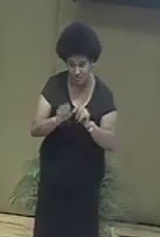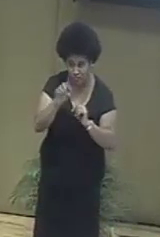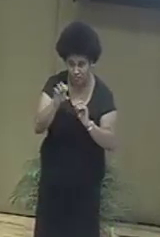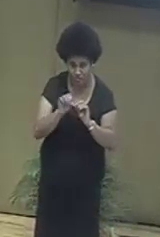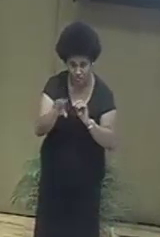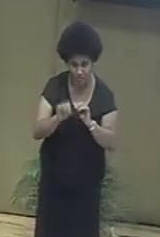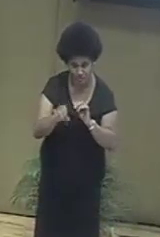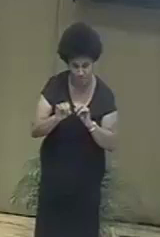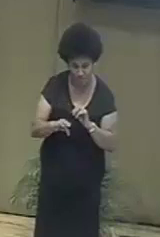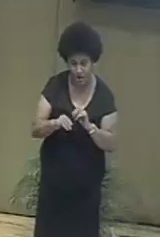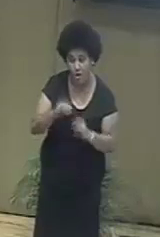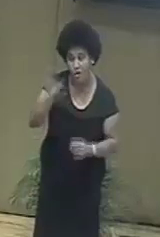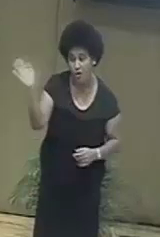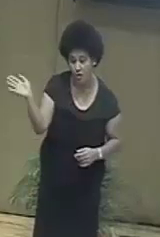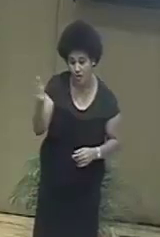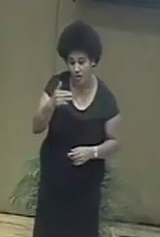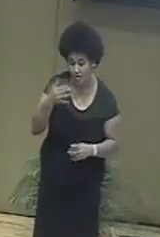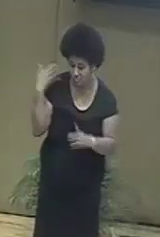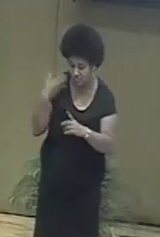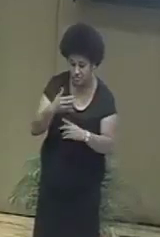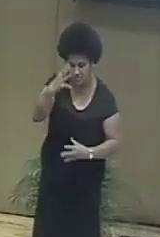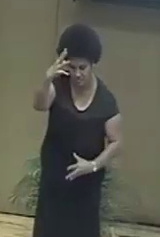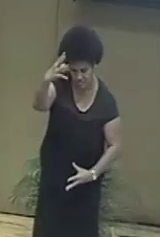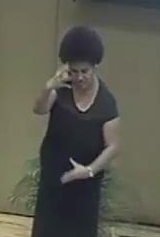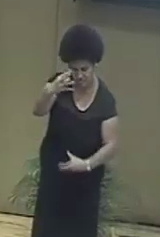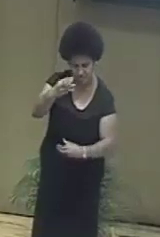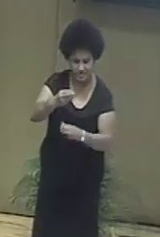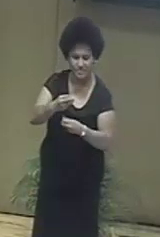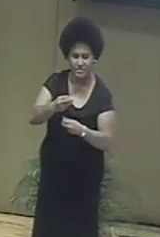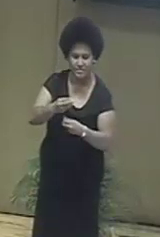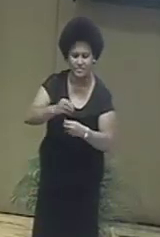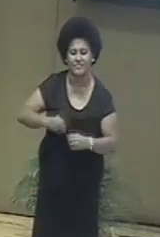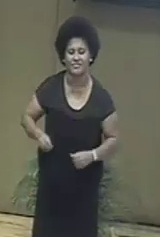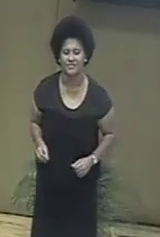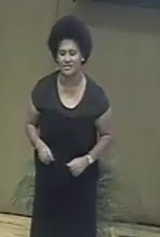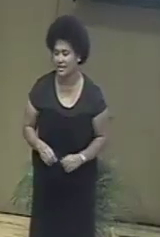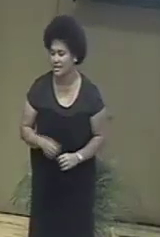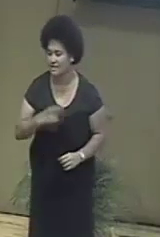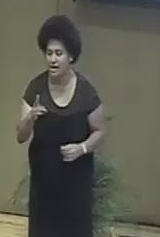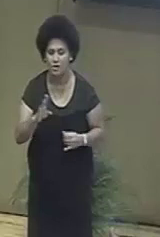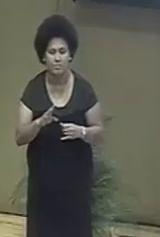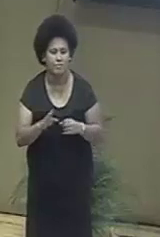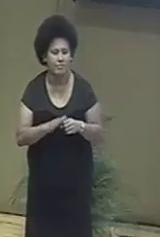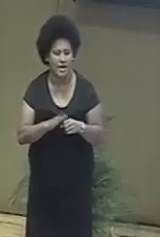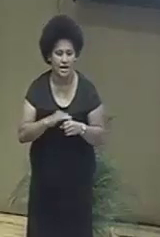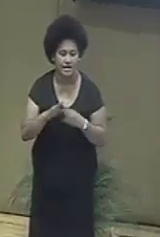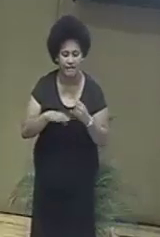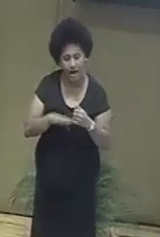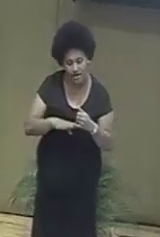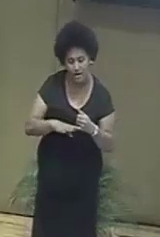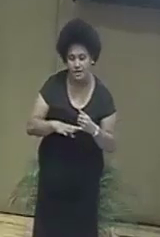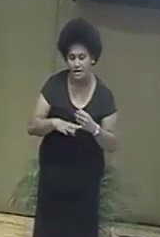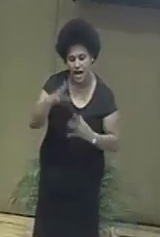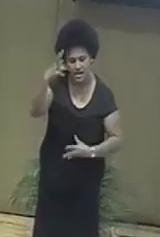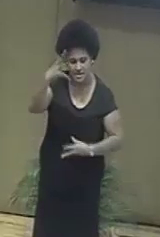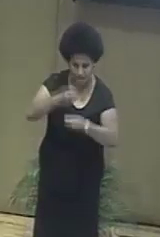again. So they might have processed the information once when putting those posts up, but get them then to do a final summary,